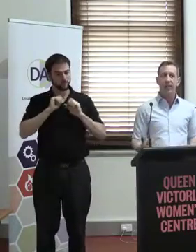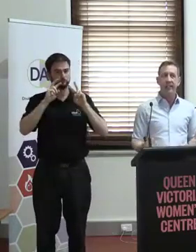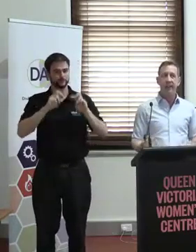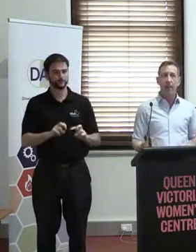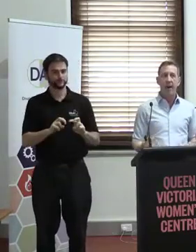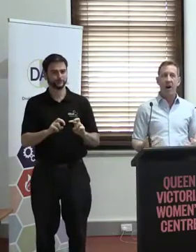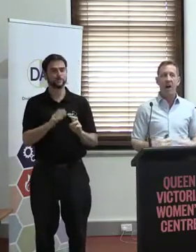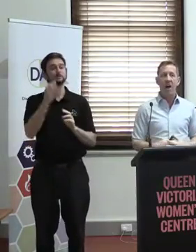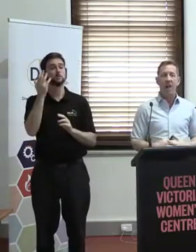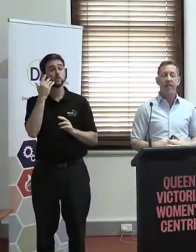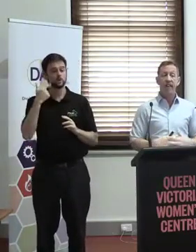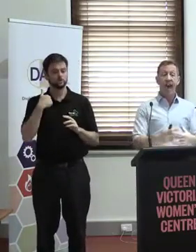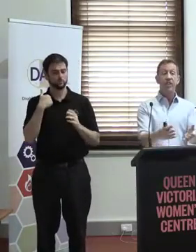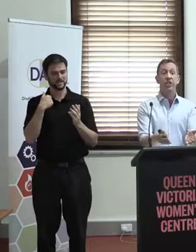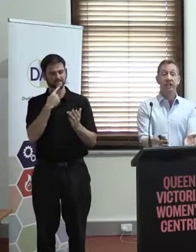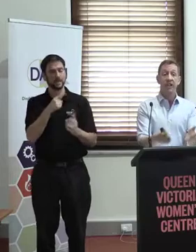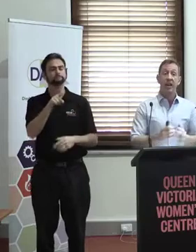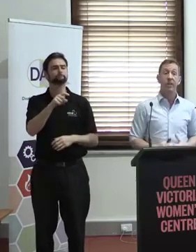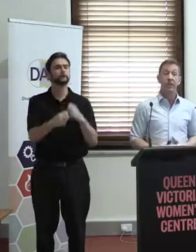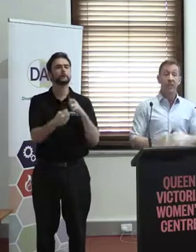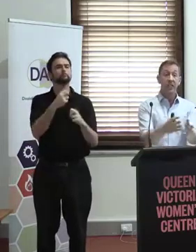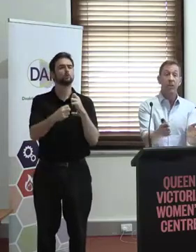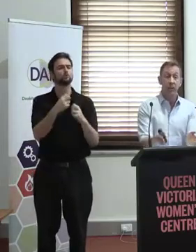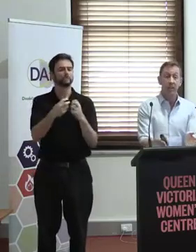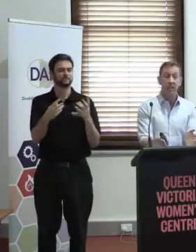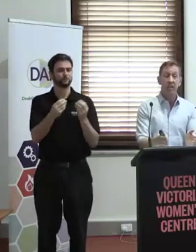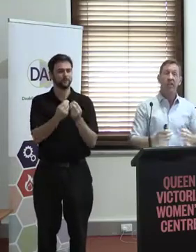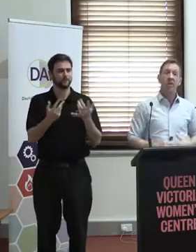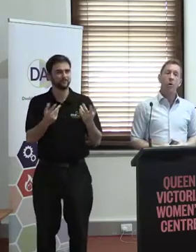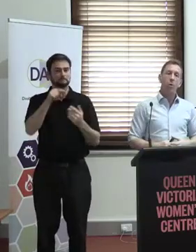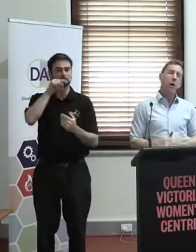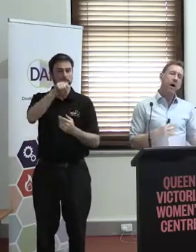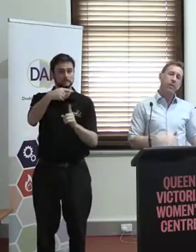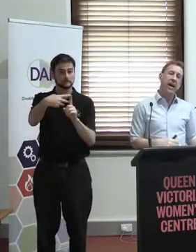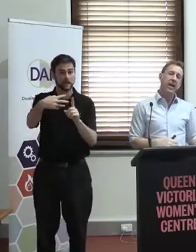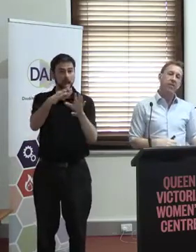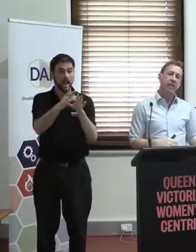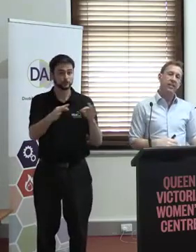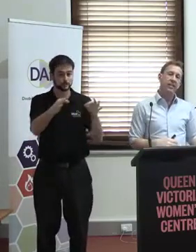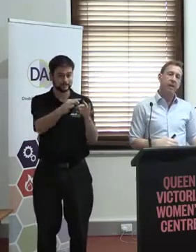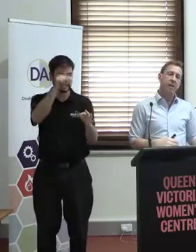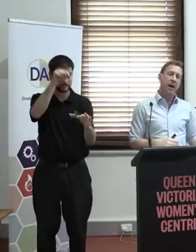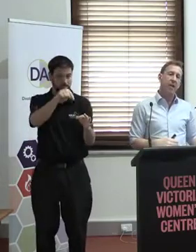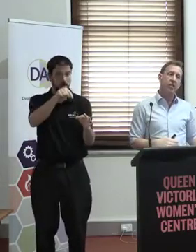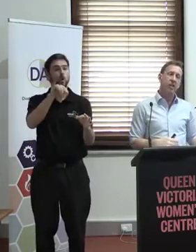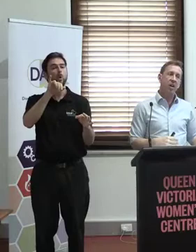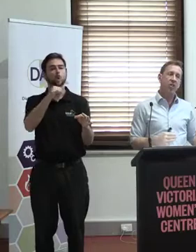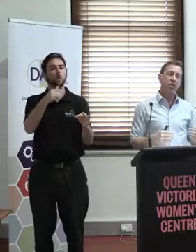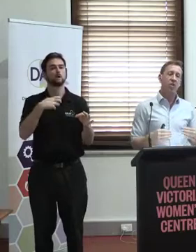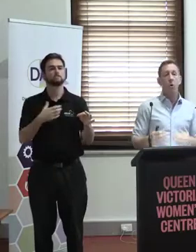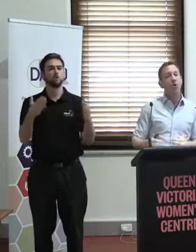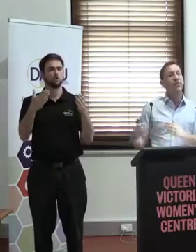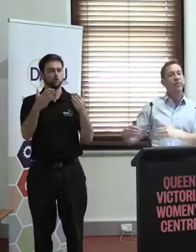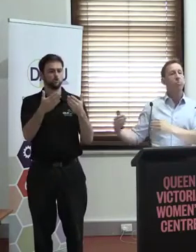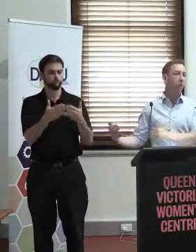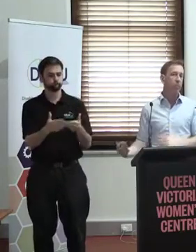we categorising it about the agency that we're dealing with, or are we categorising it about